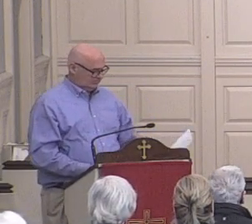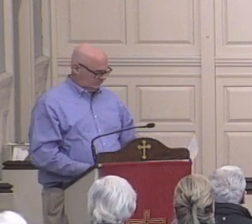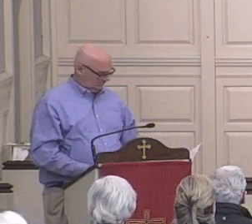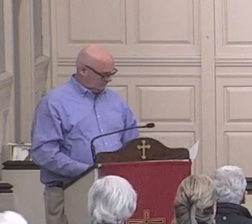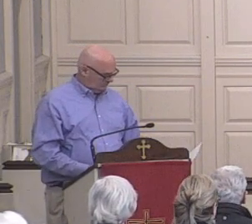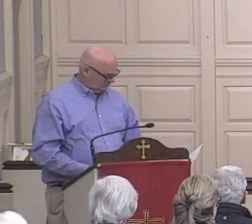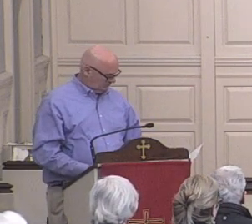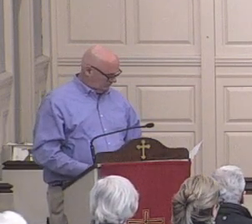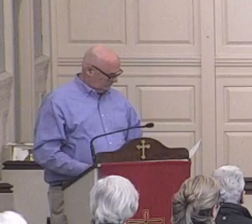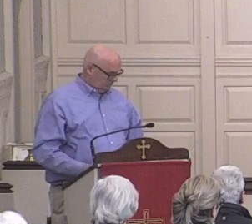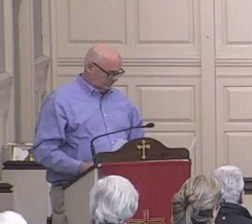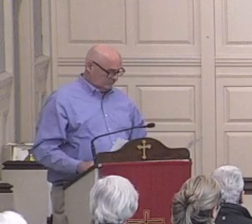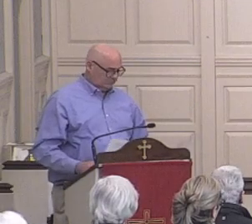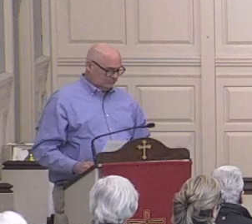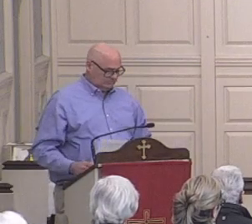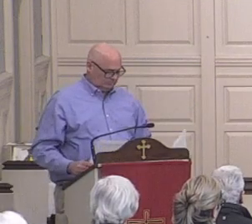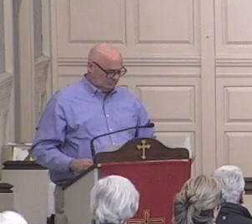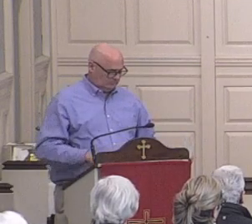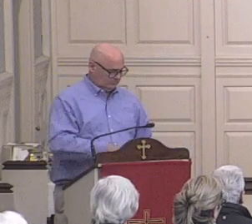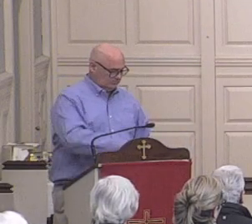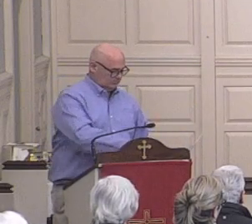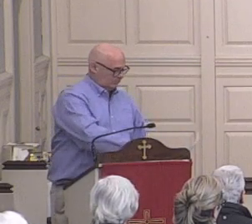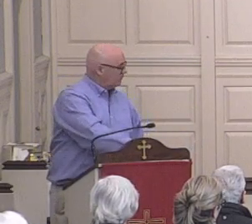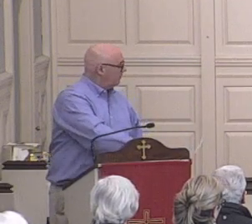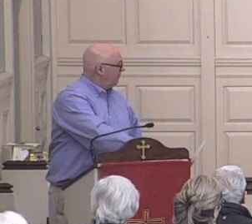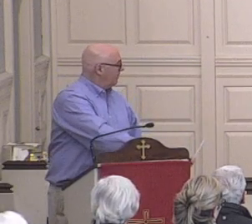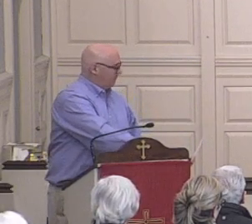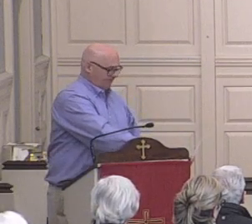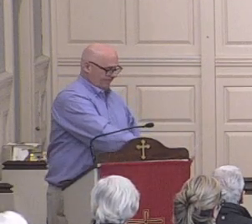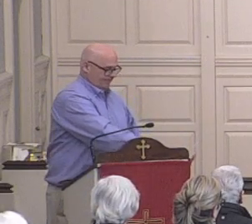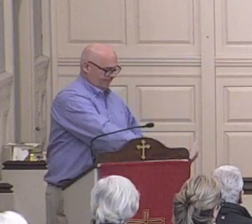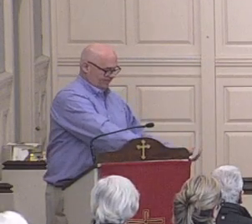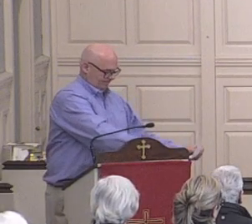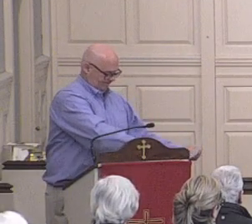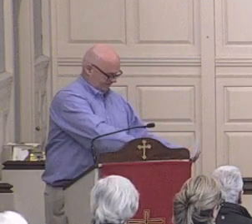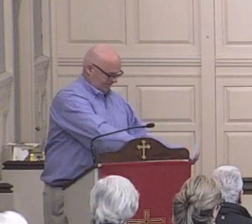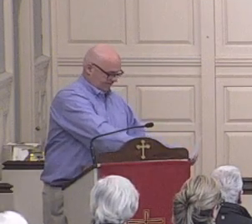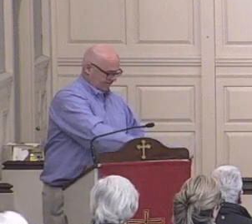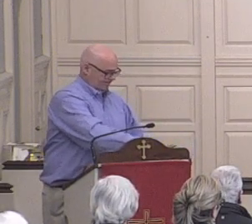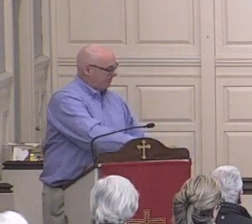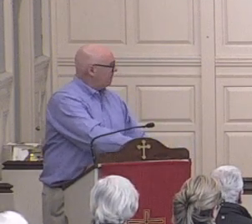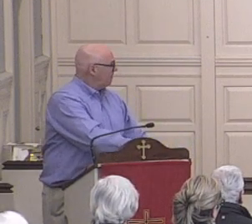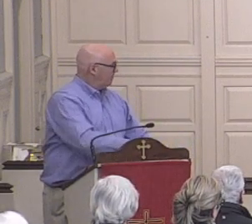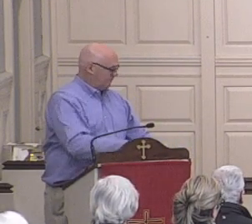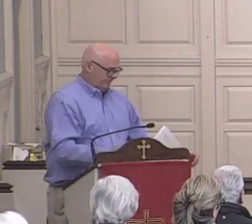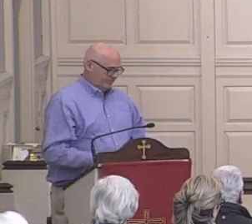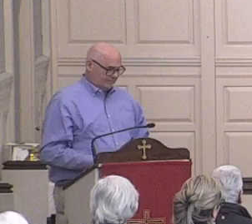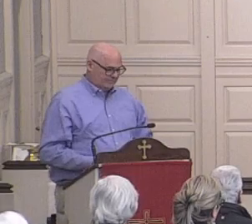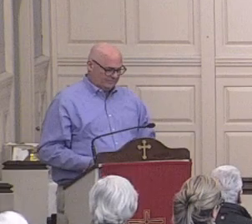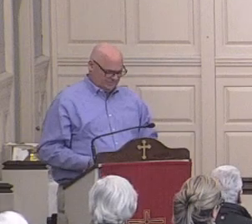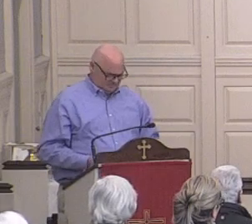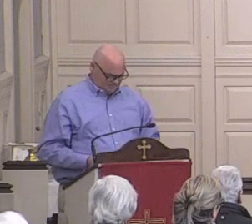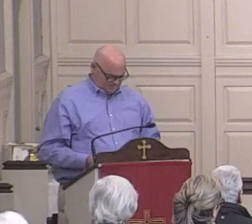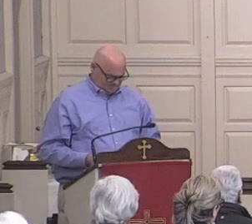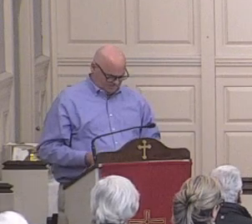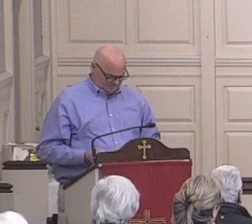"This is my blood of the covenant, which will be shed for many.